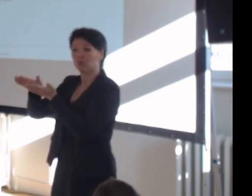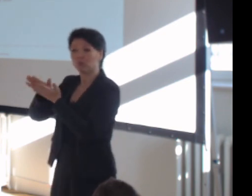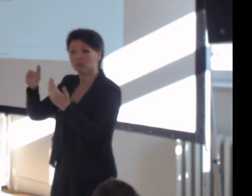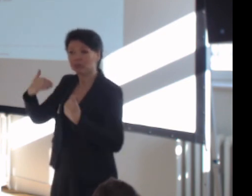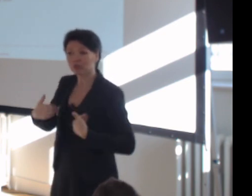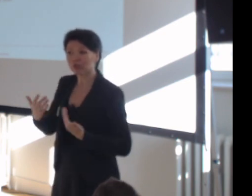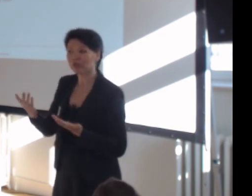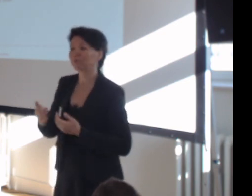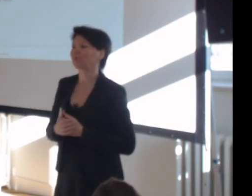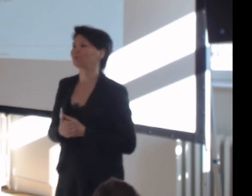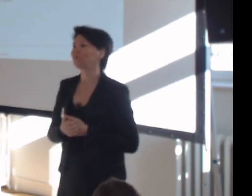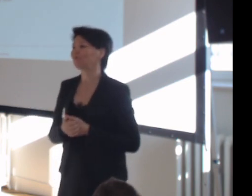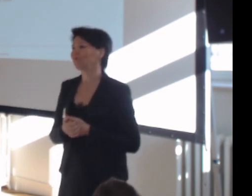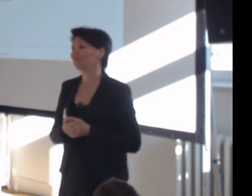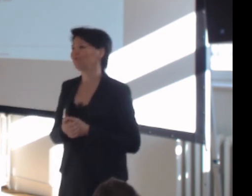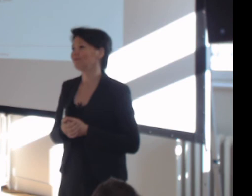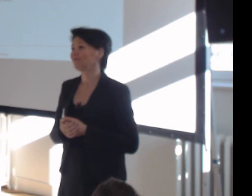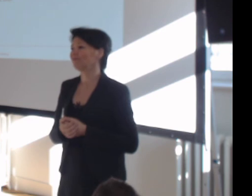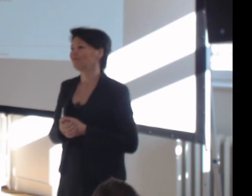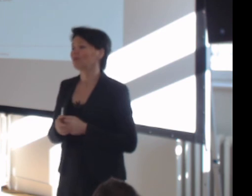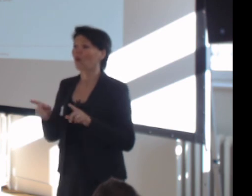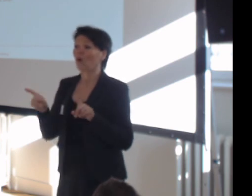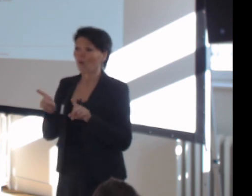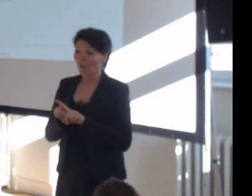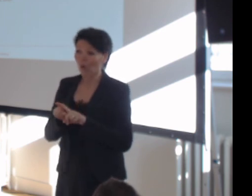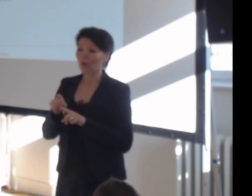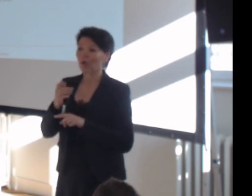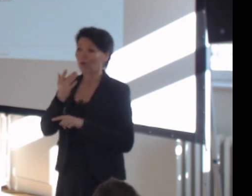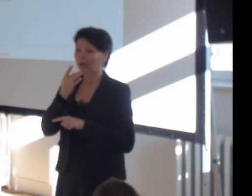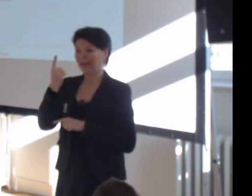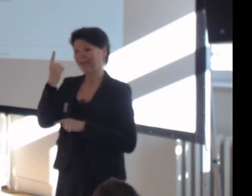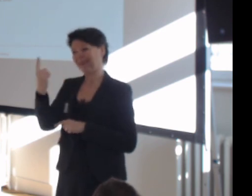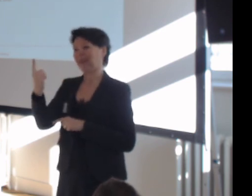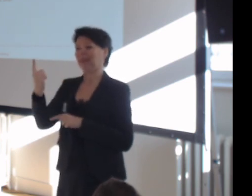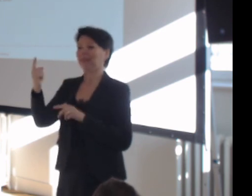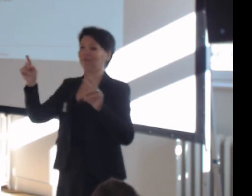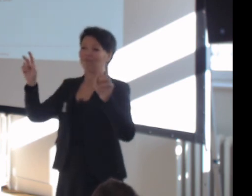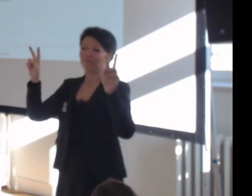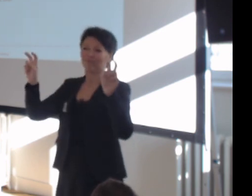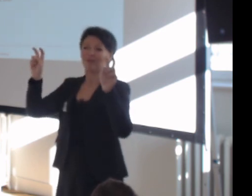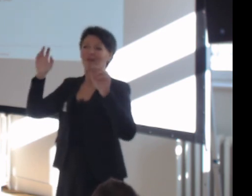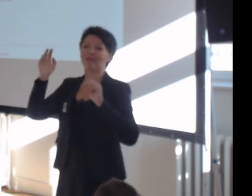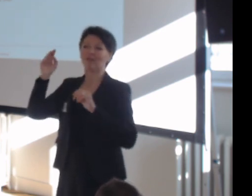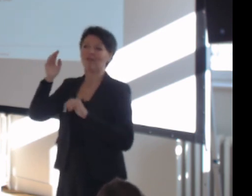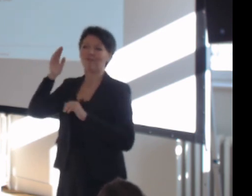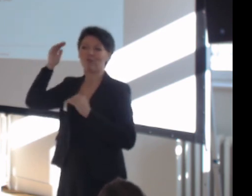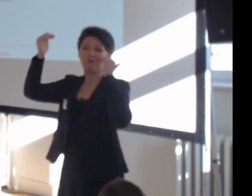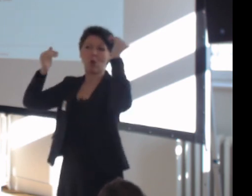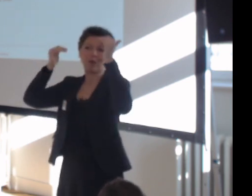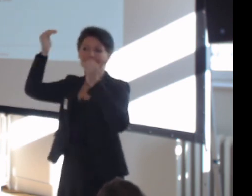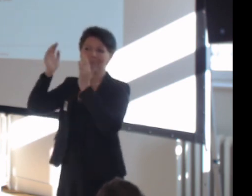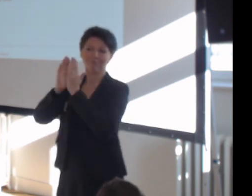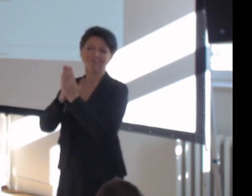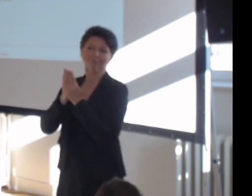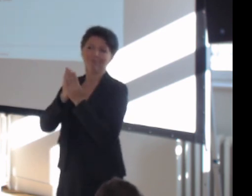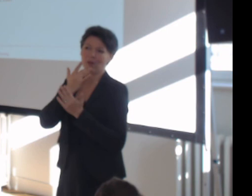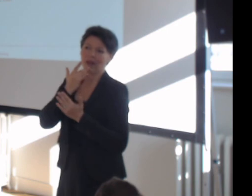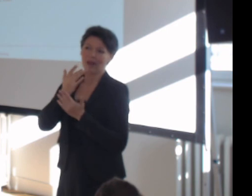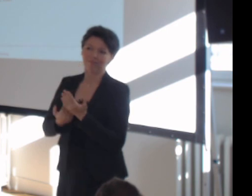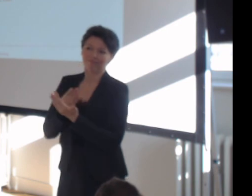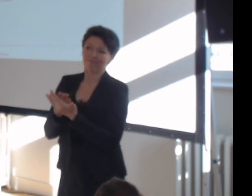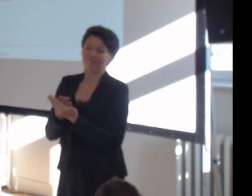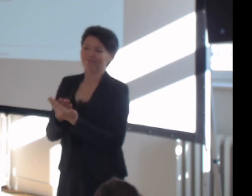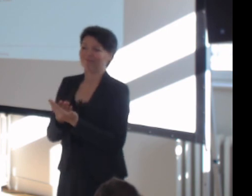Sweden. And we have plans to deliver 1 adult title And that sounds very modest, but since it's